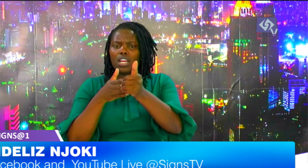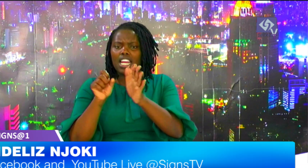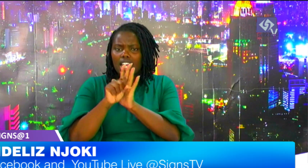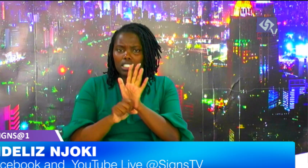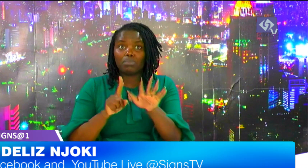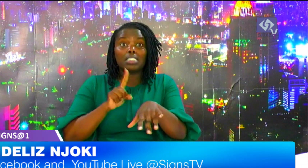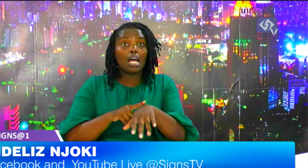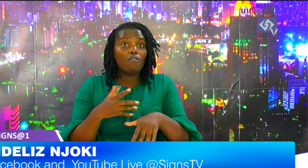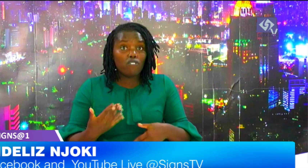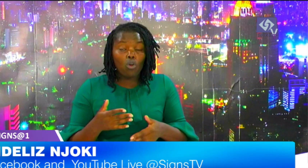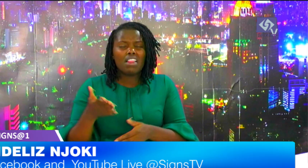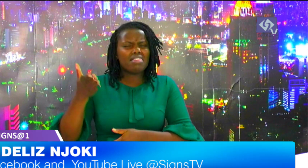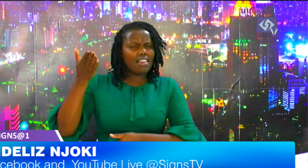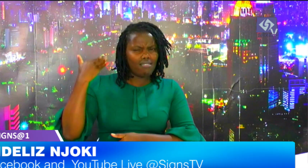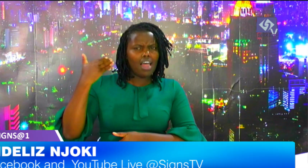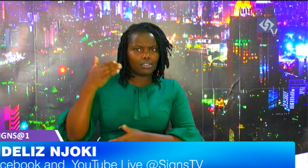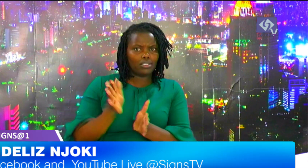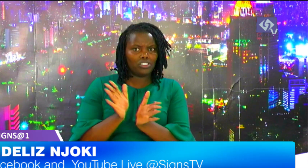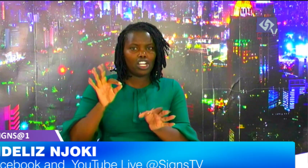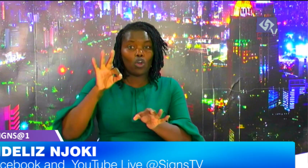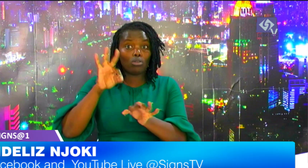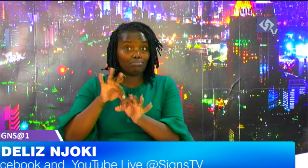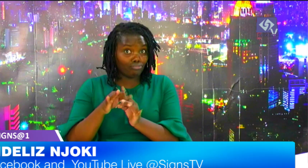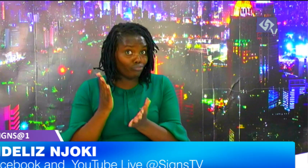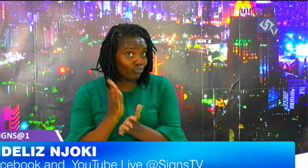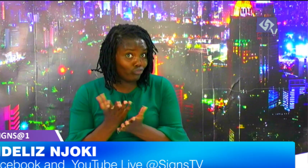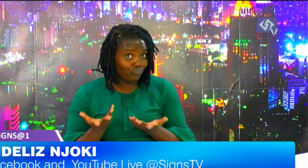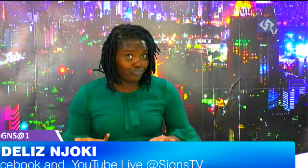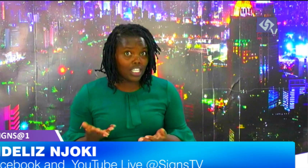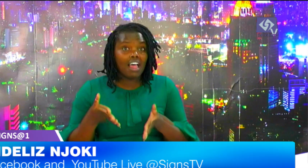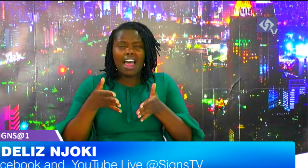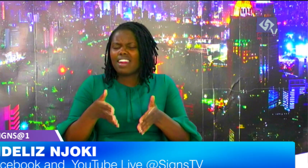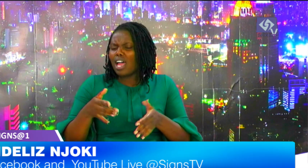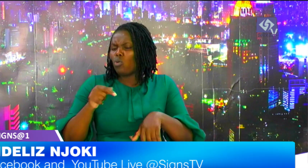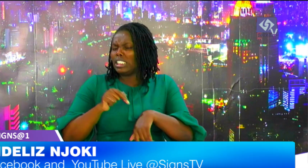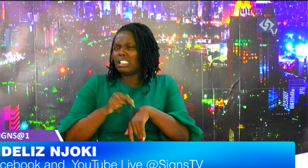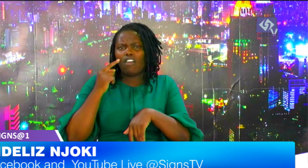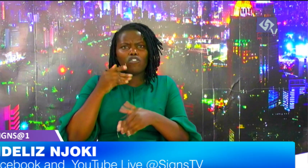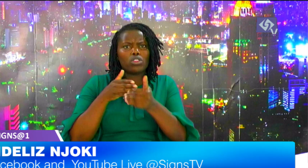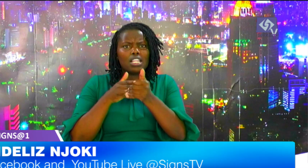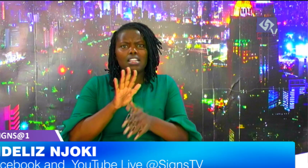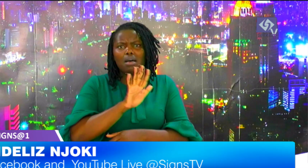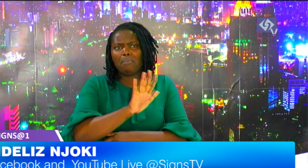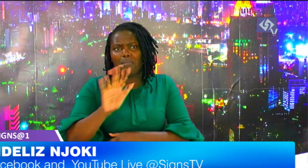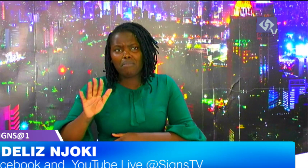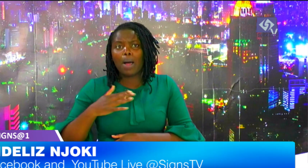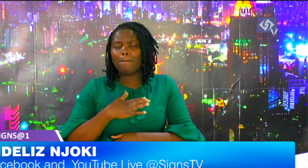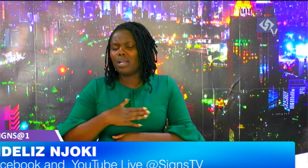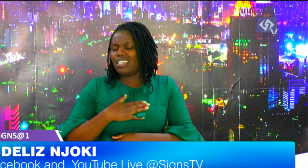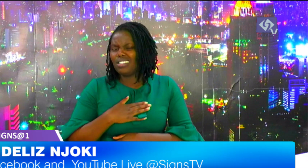made their decision on leadership during the last general election, and it was now time for the leaders